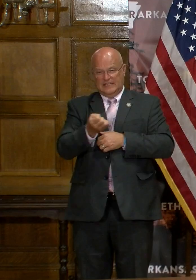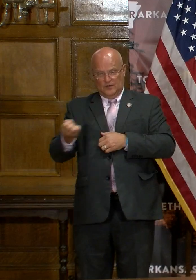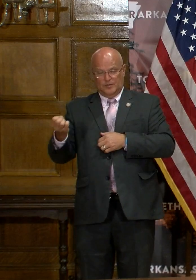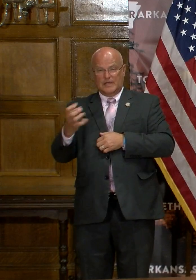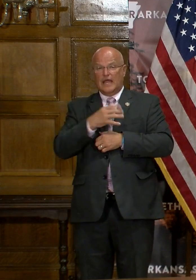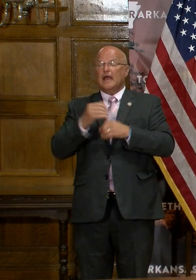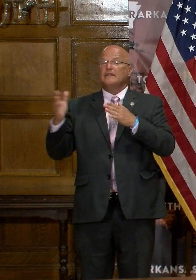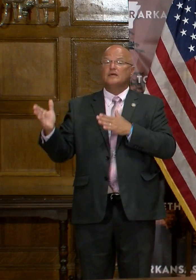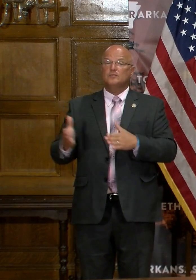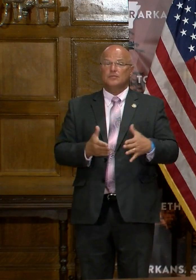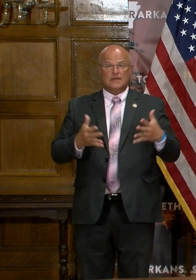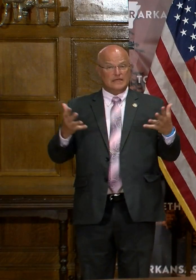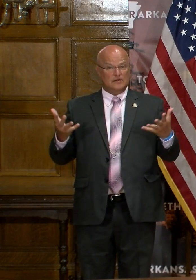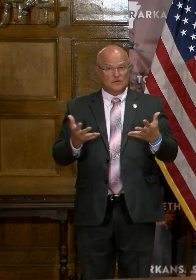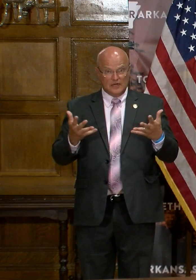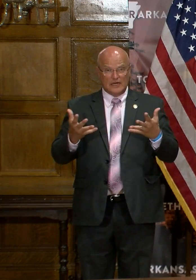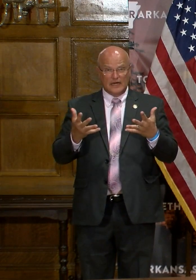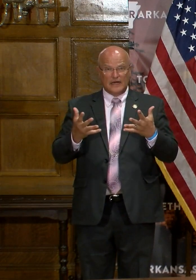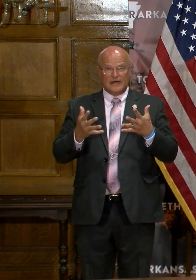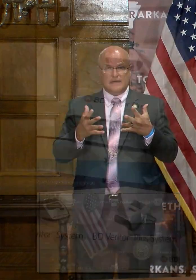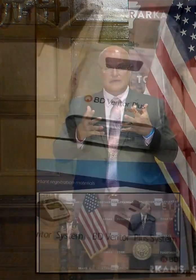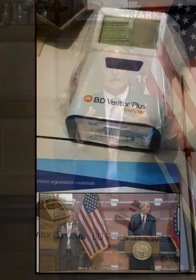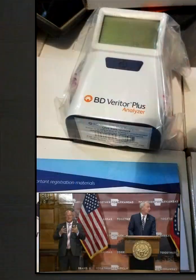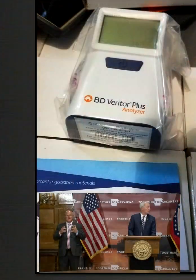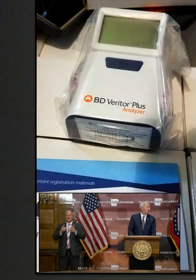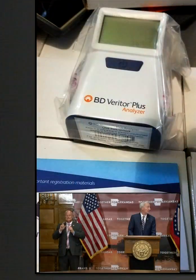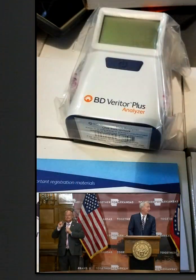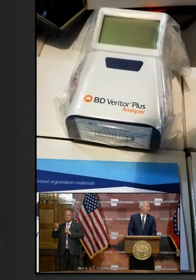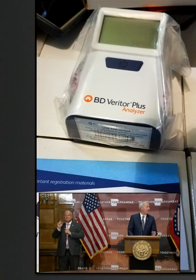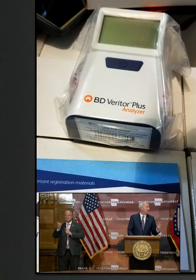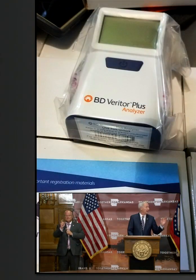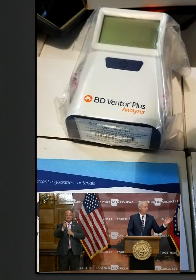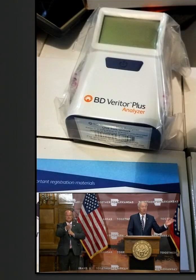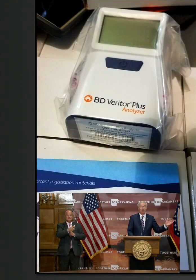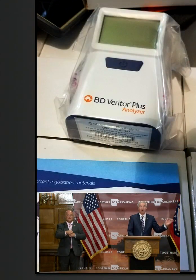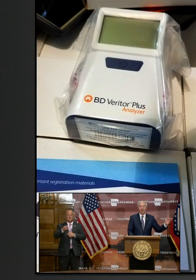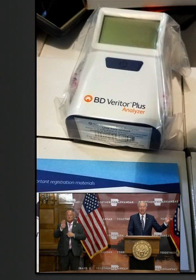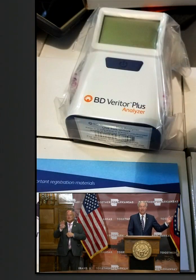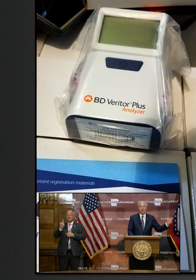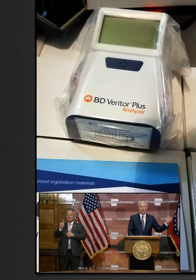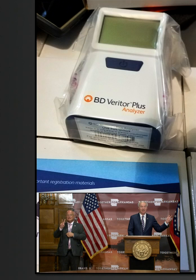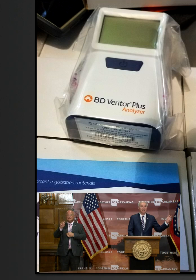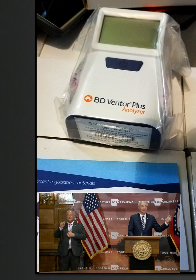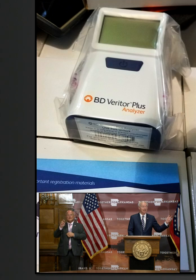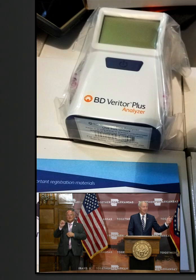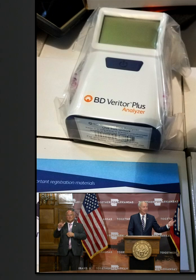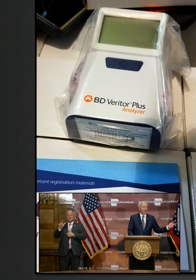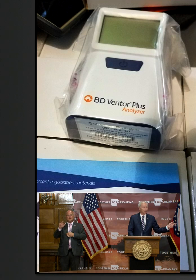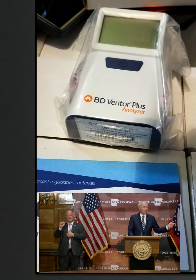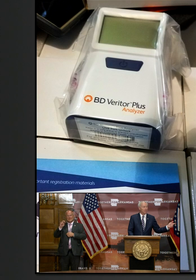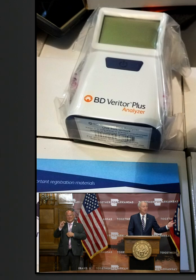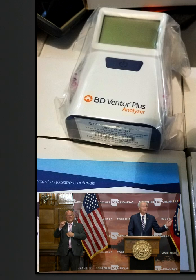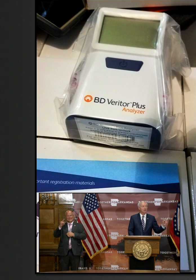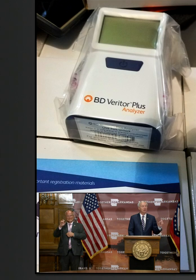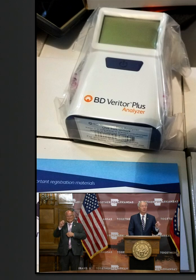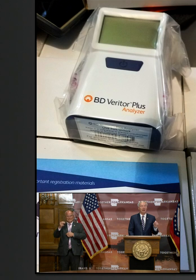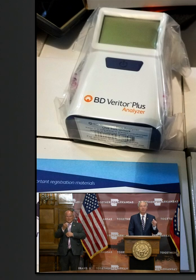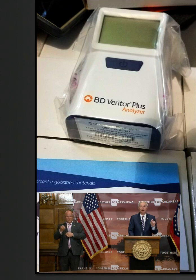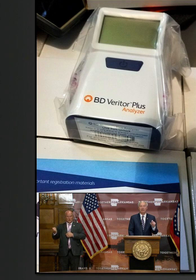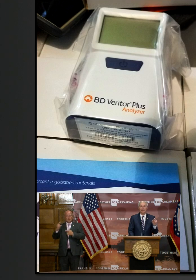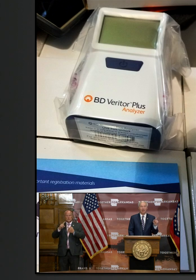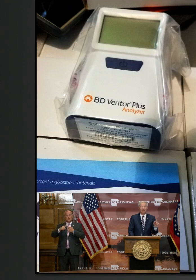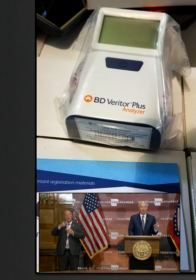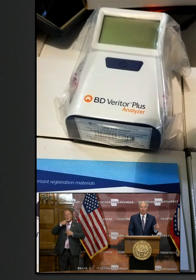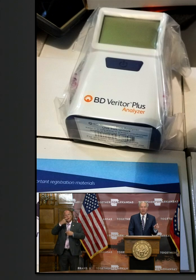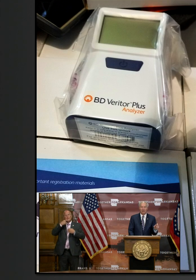is to assign these new BD Veritor antigen equipment to